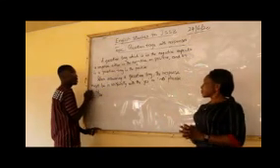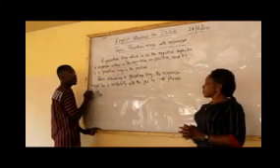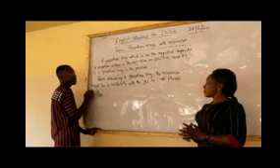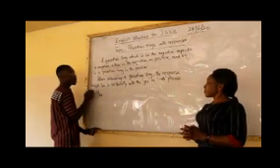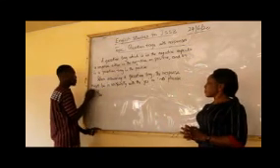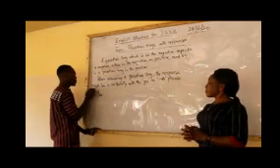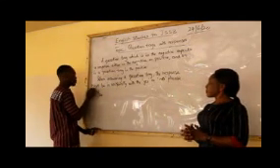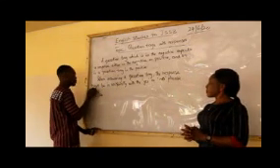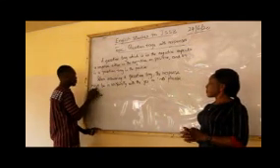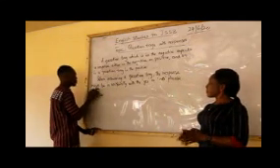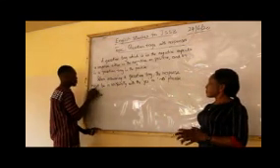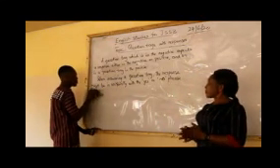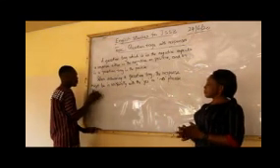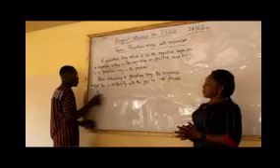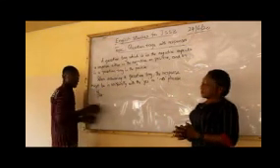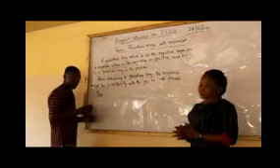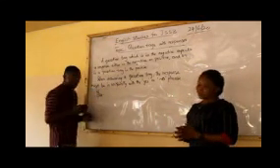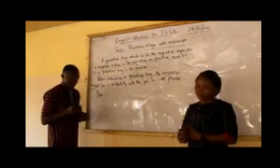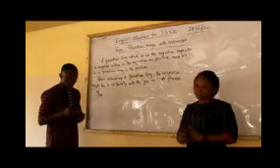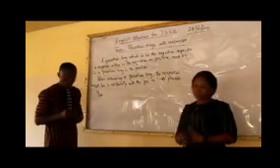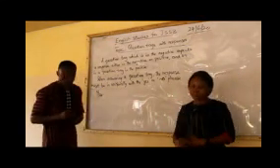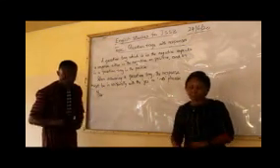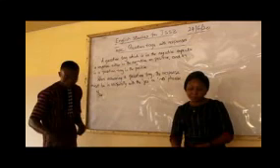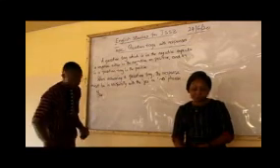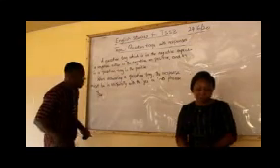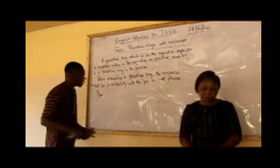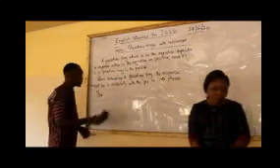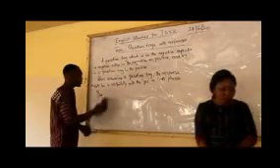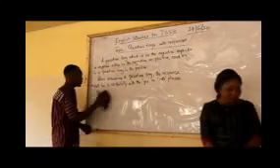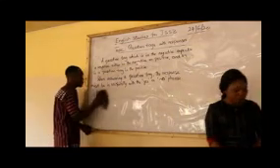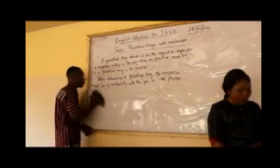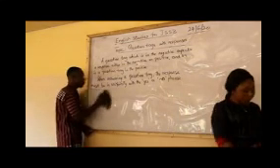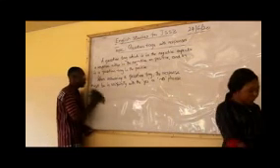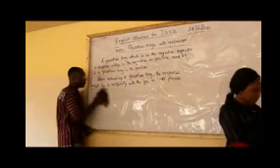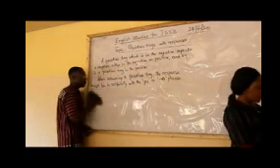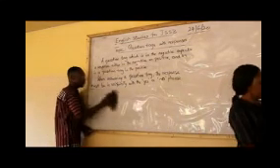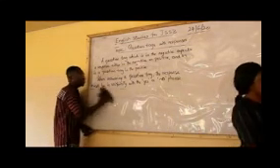Okay, let's say example. Excuse me, let's make it clear.